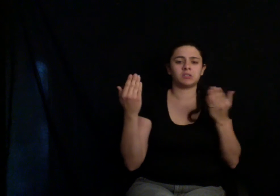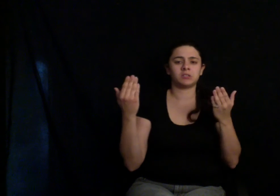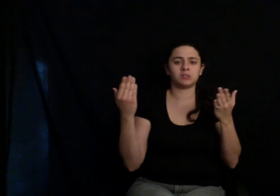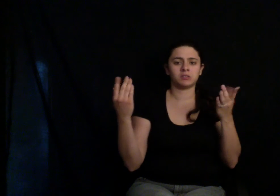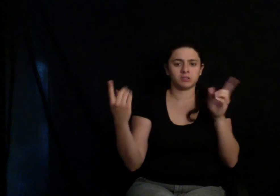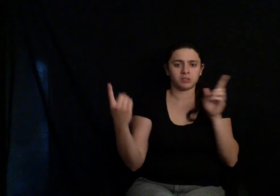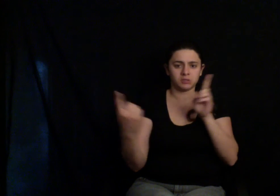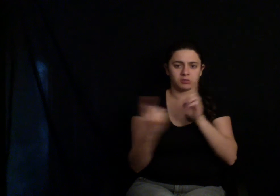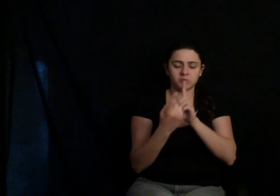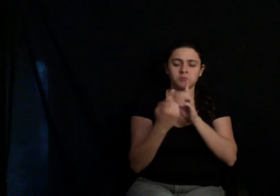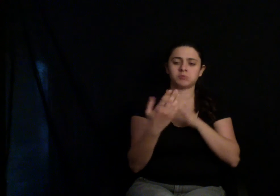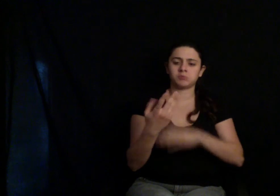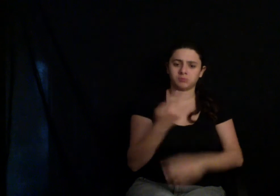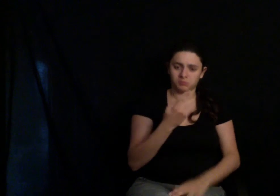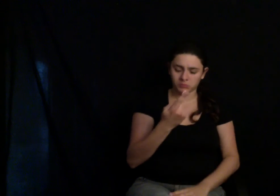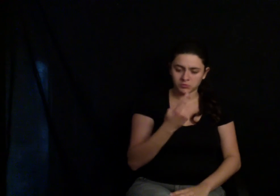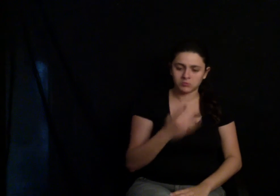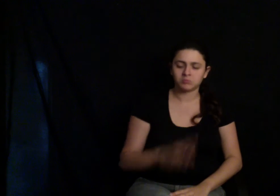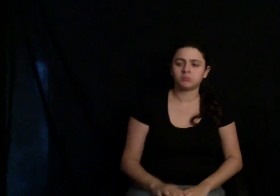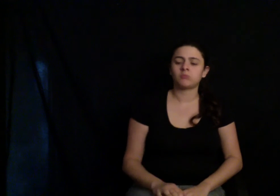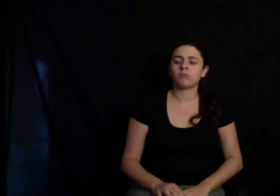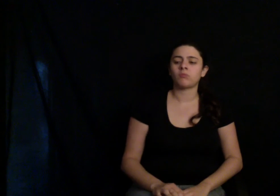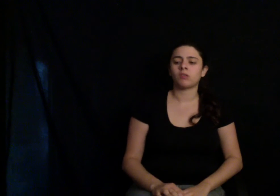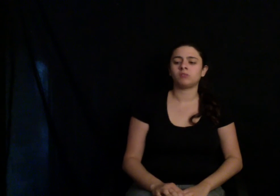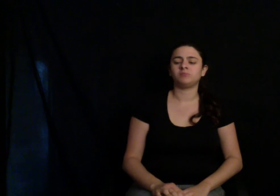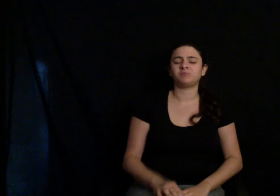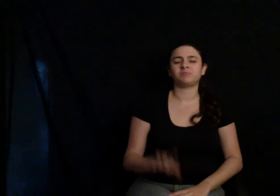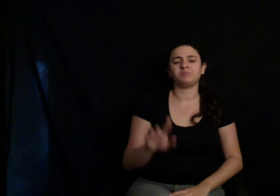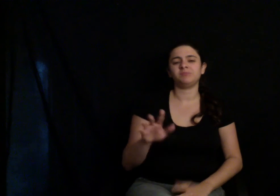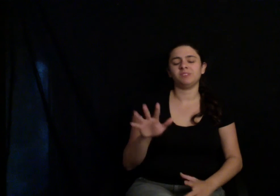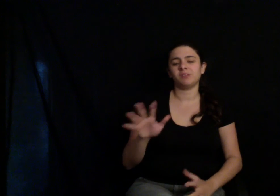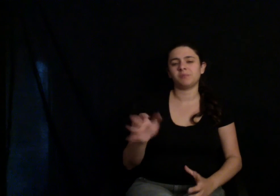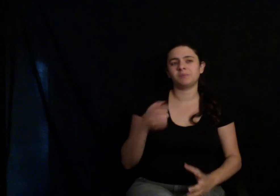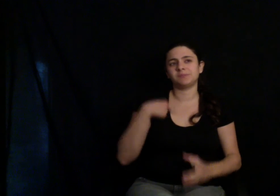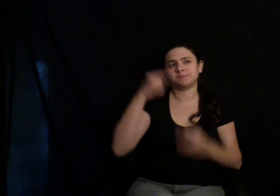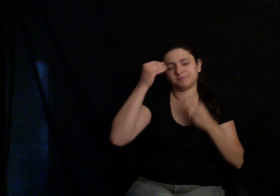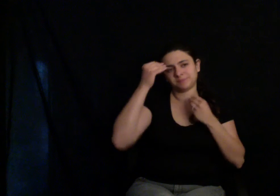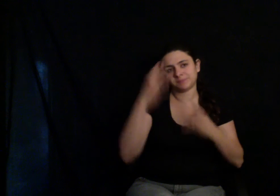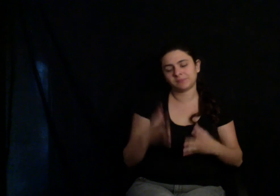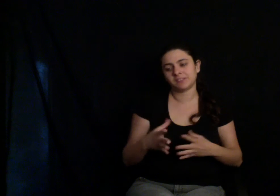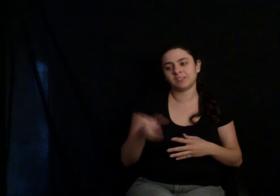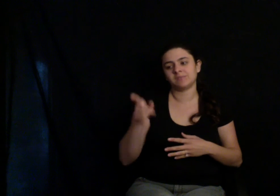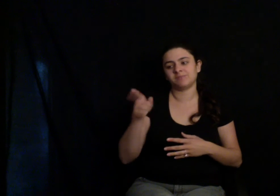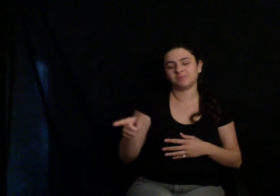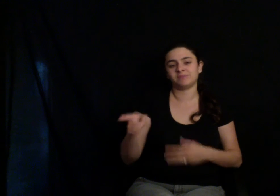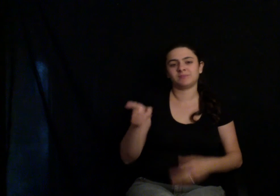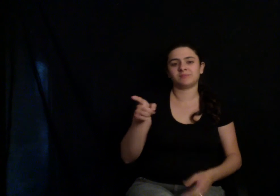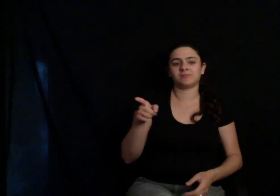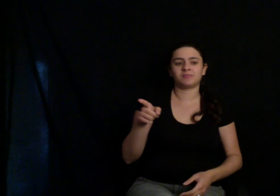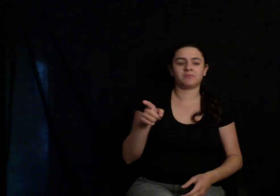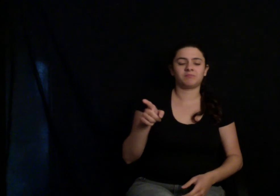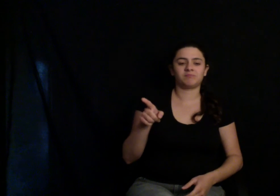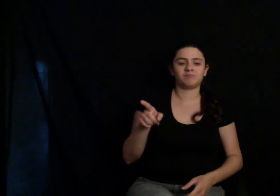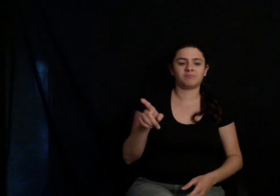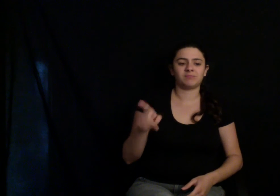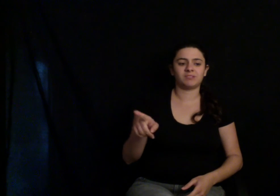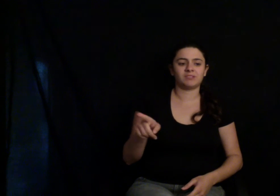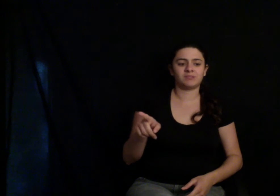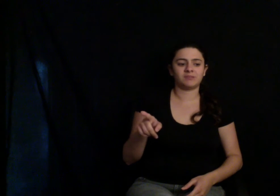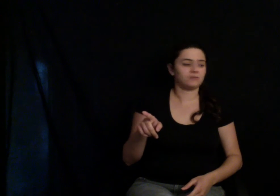So first, I guess I just want to say that Jared's the type of friend who's just like a serial networker. Like he just wanted all of his friends